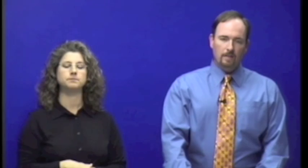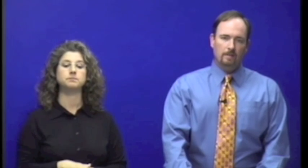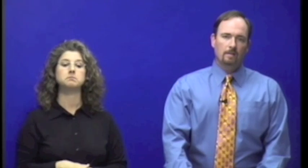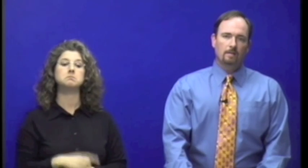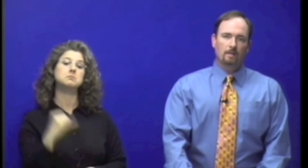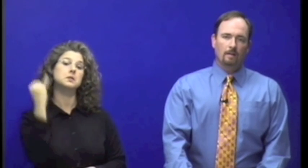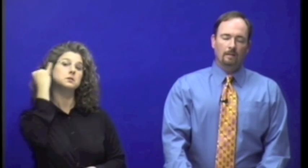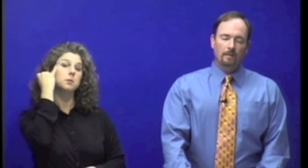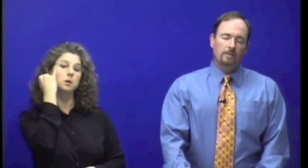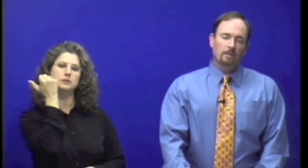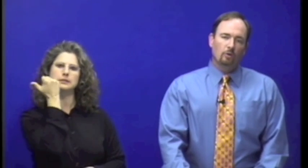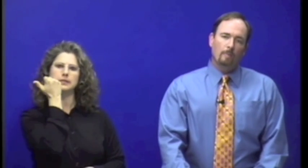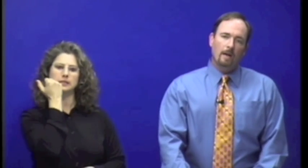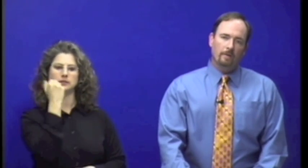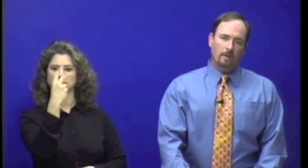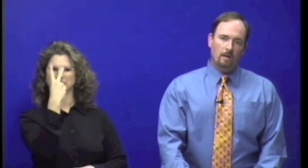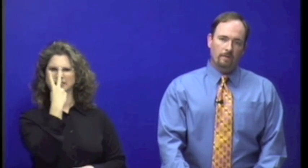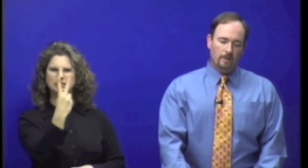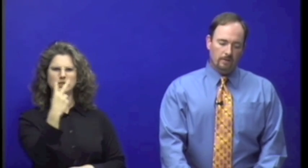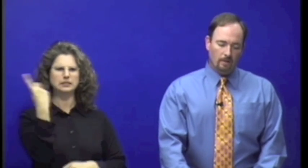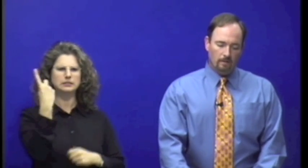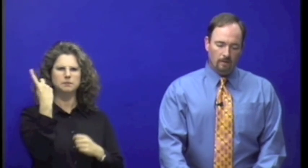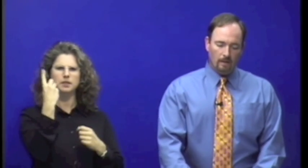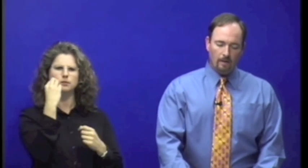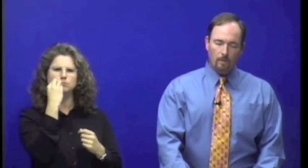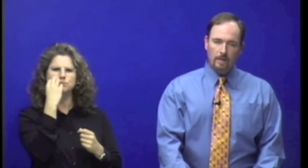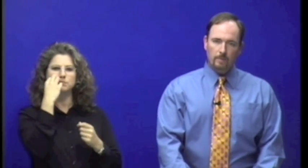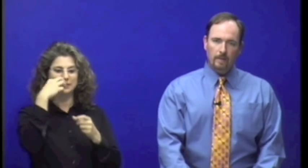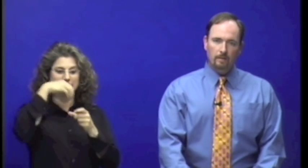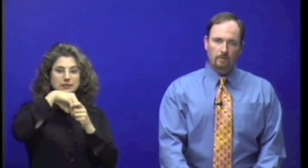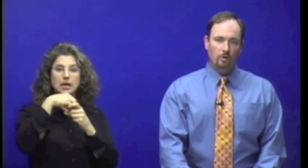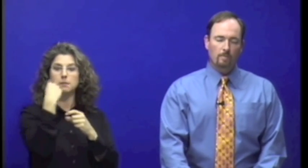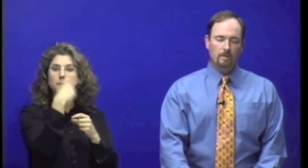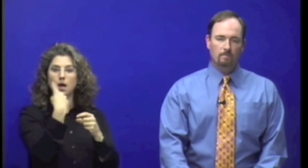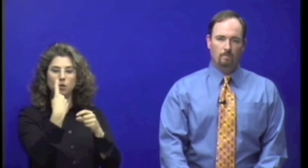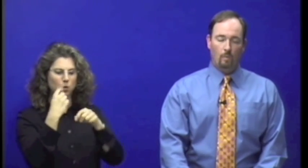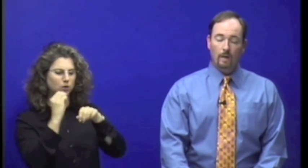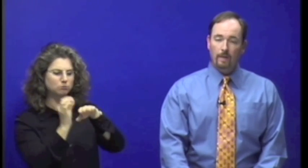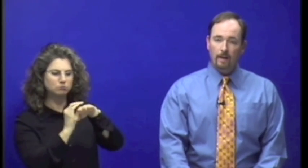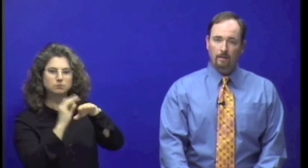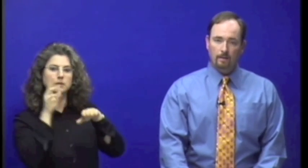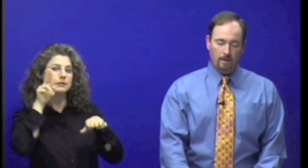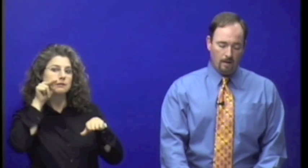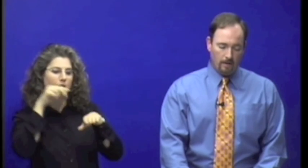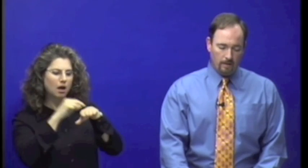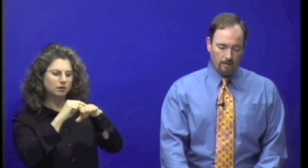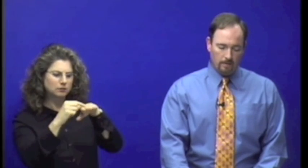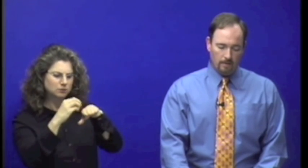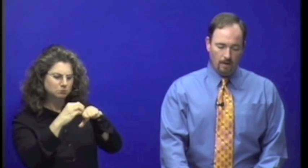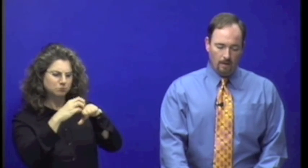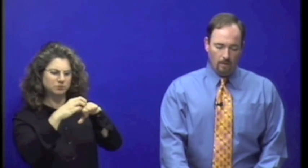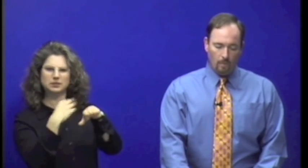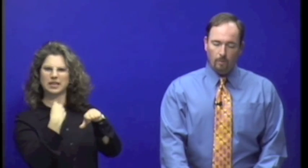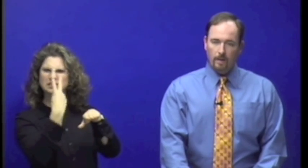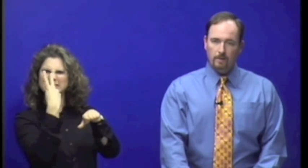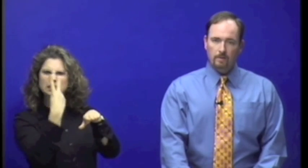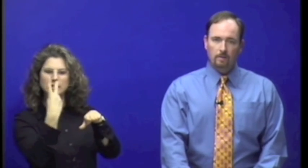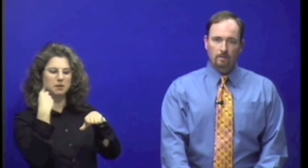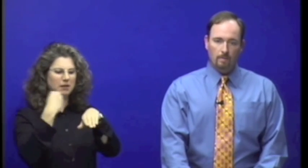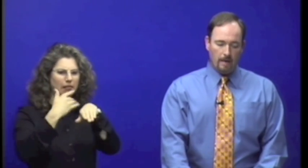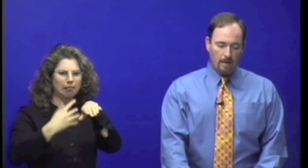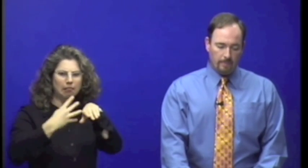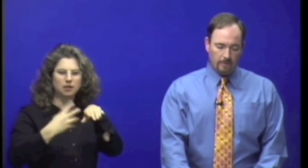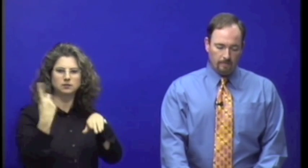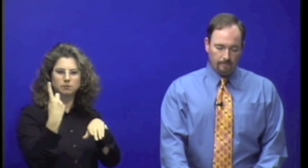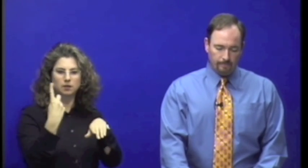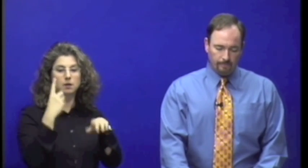If the dentist sees a lesion in your mouth or an area of concern, there are a lot of ways we can determine what that area is. One way is to